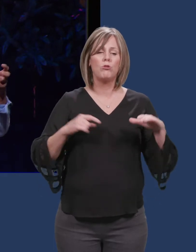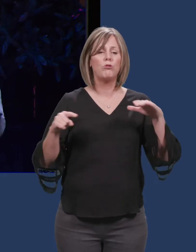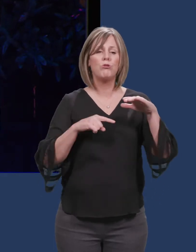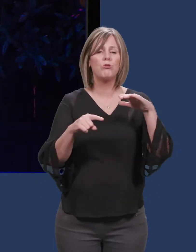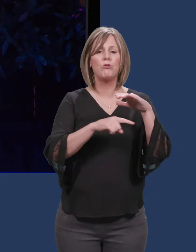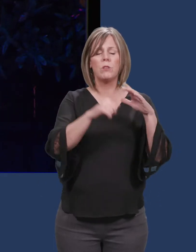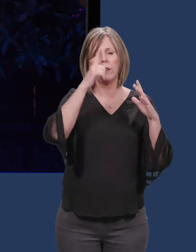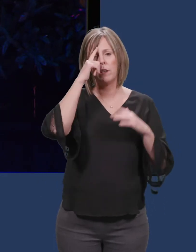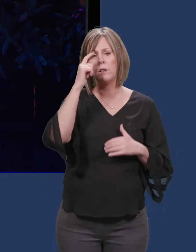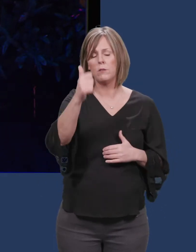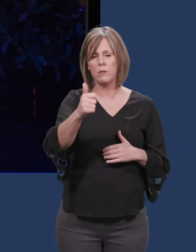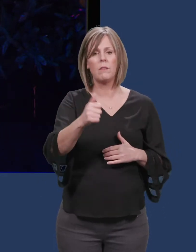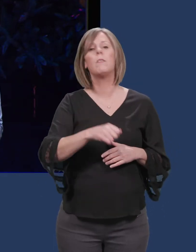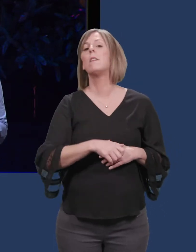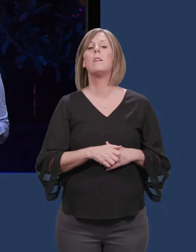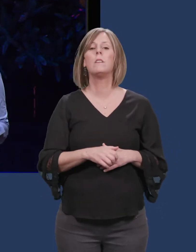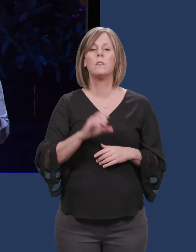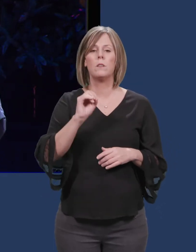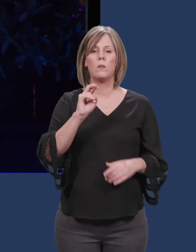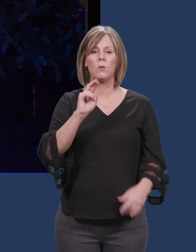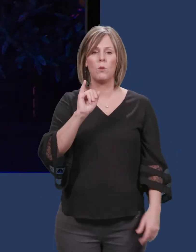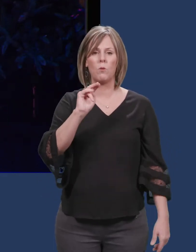a dense, crowded,